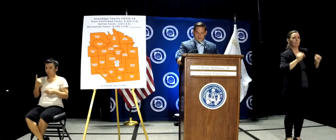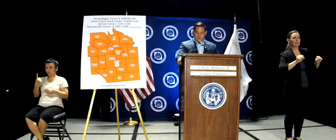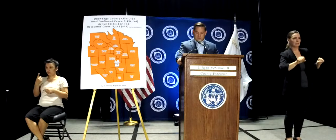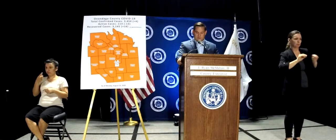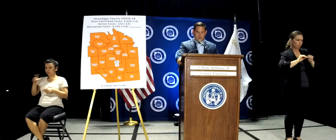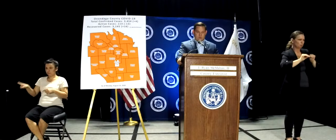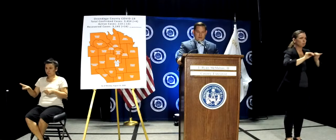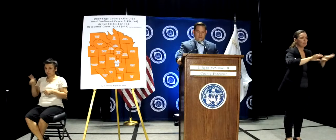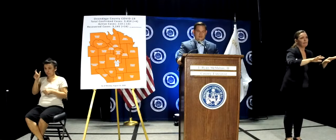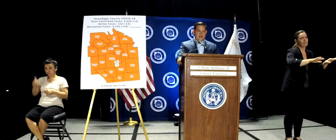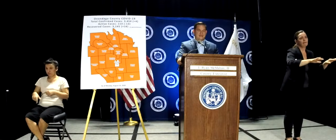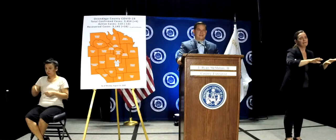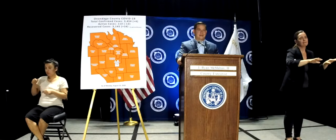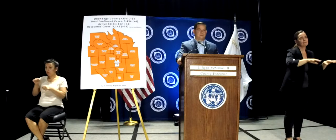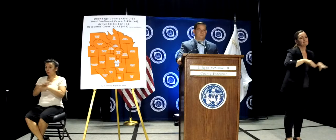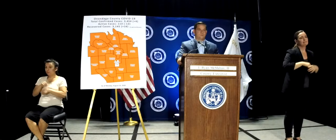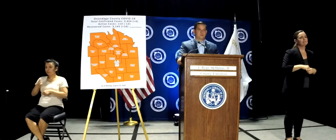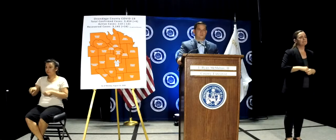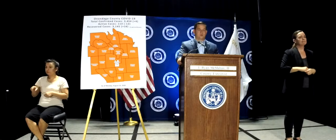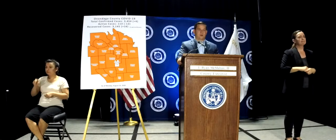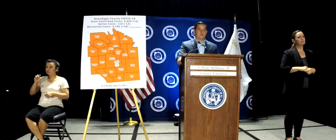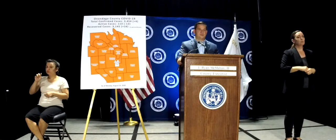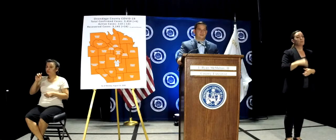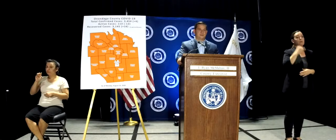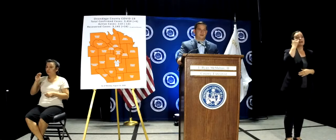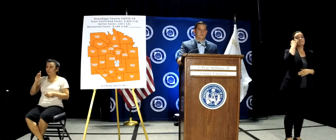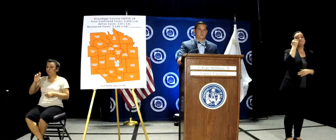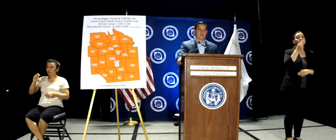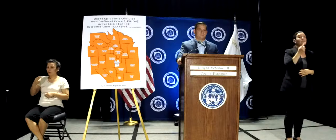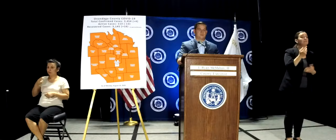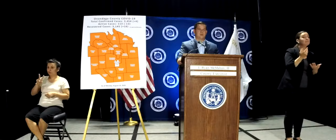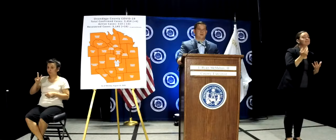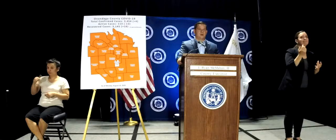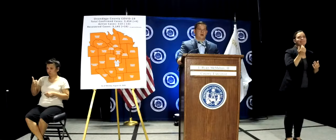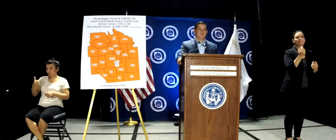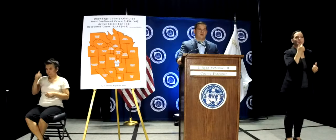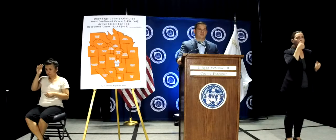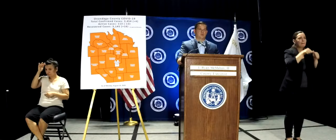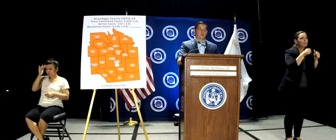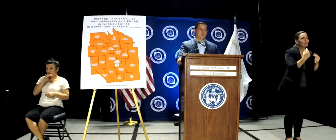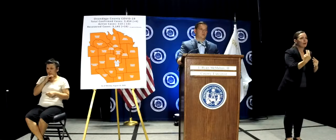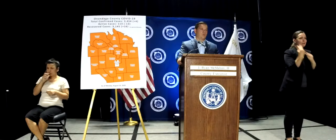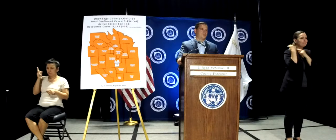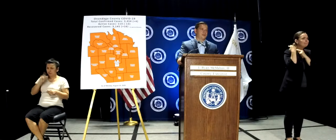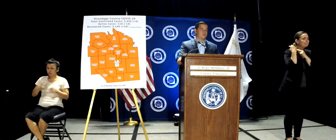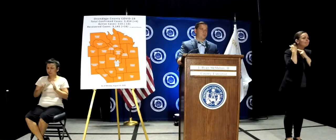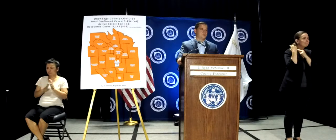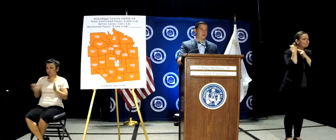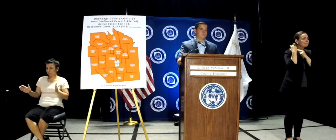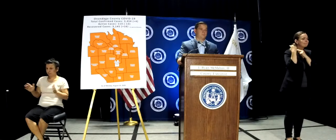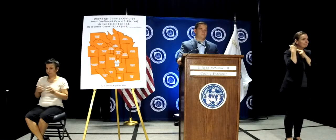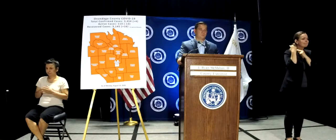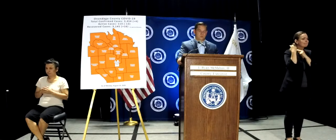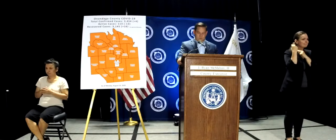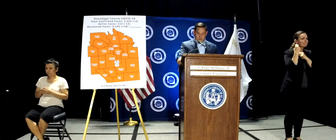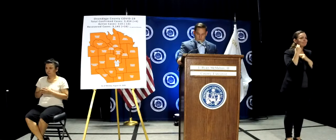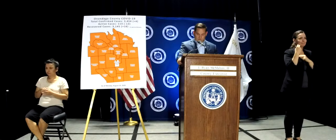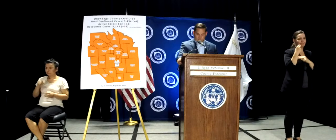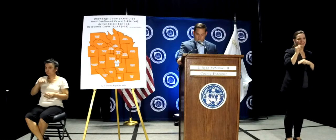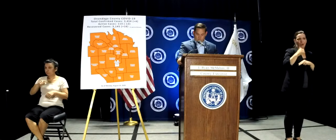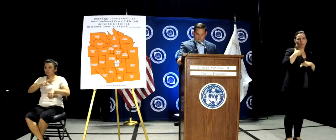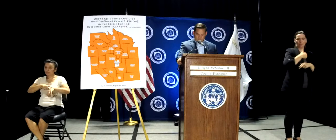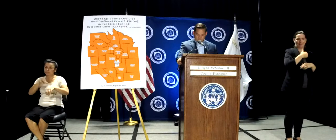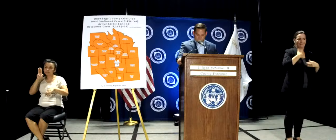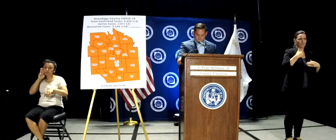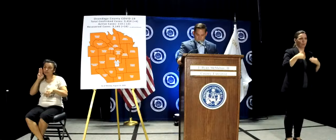March 26th, going back to that date, because I'm going to reference that date a couple times, our infection rate was over 7%. So we've